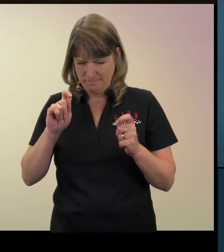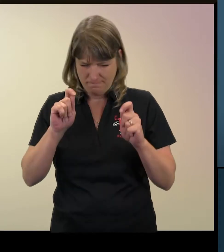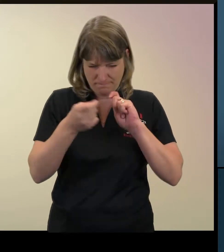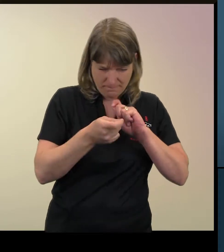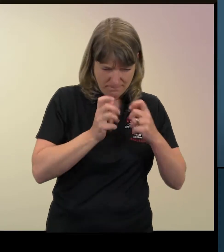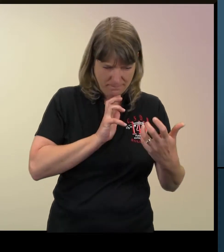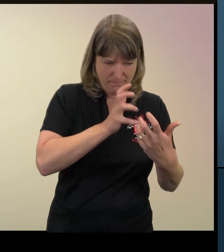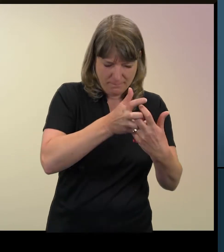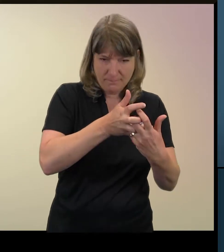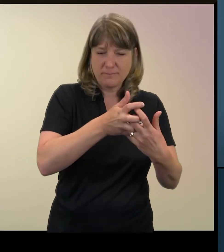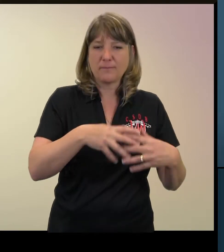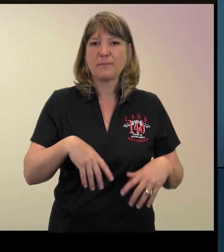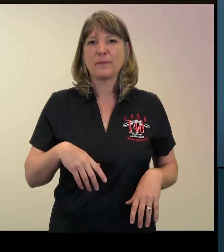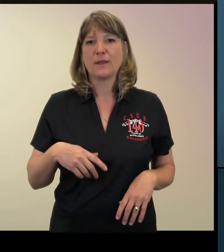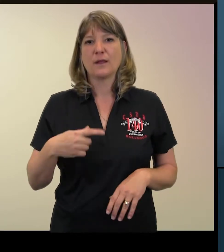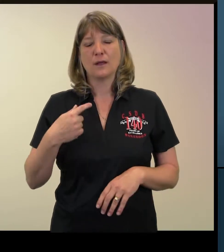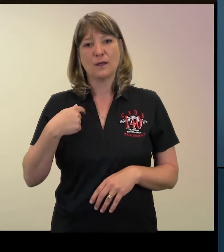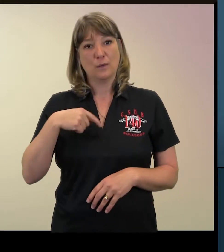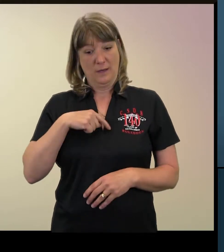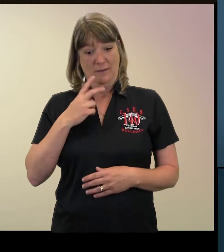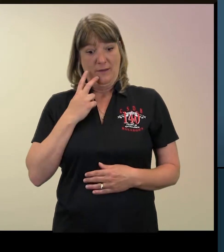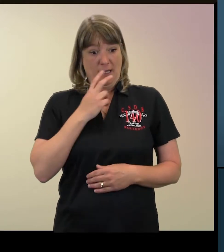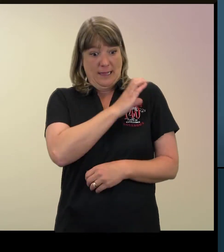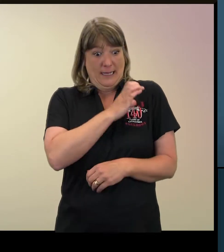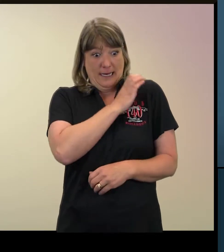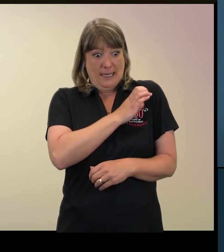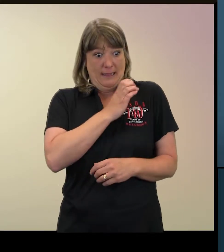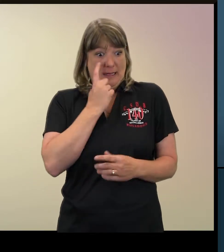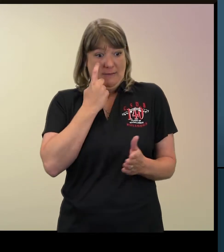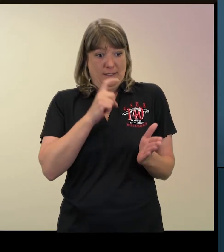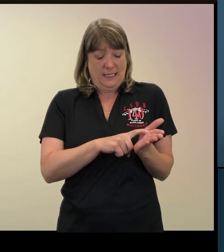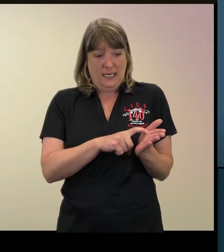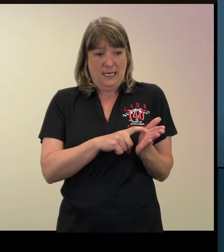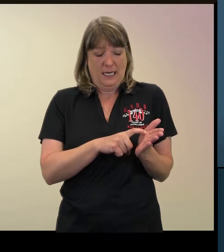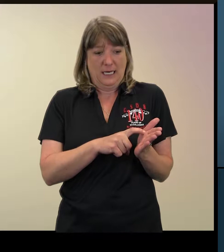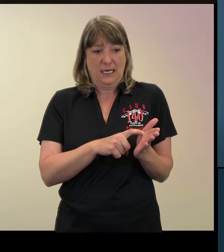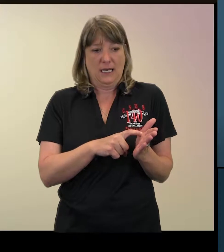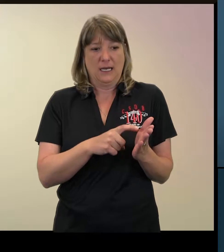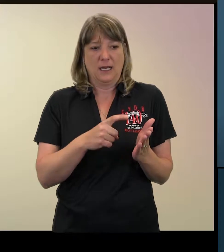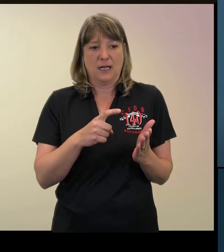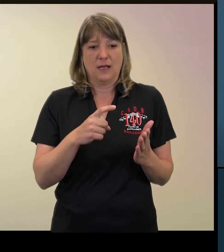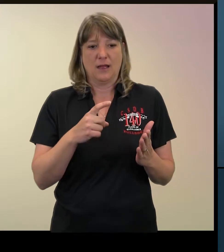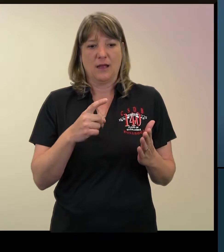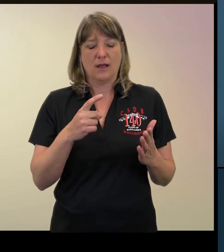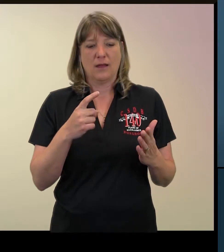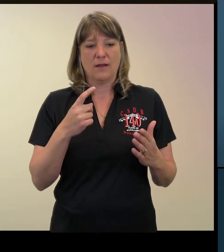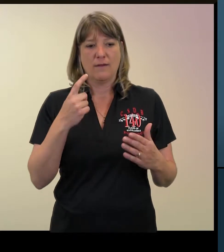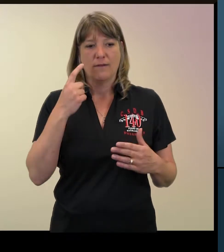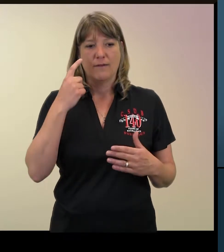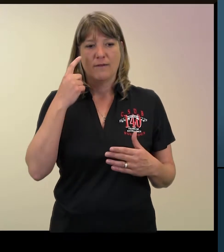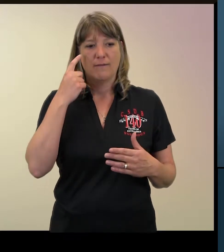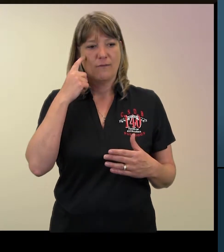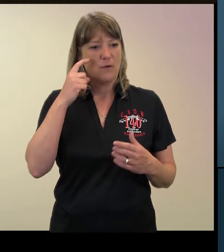context. And what we've seen clinically is that in